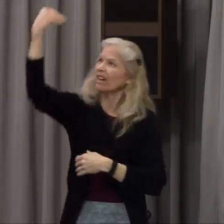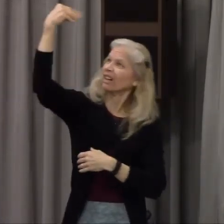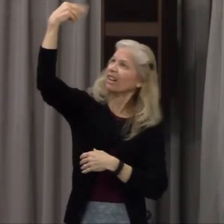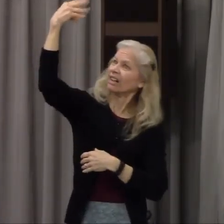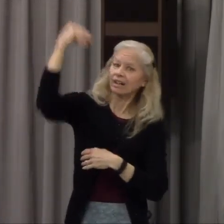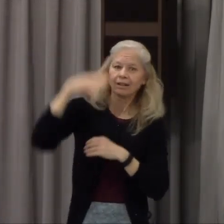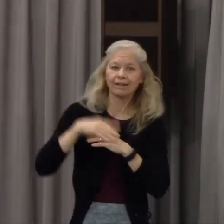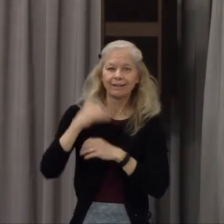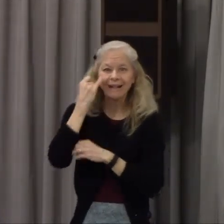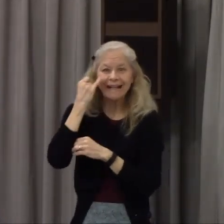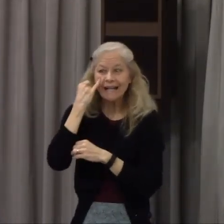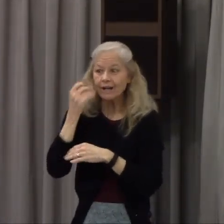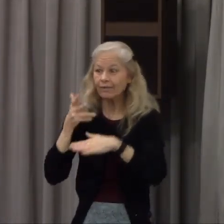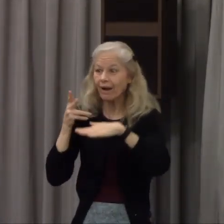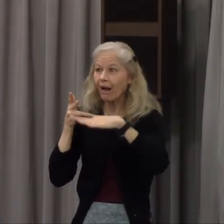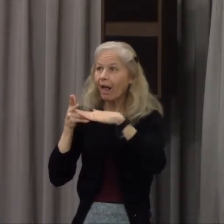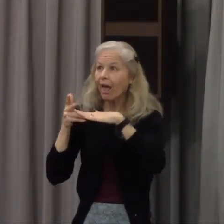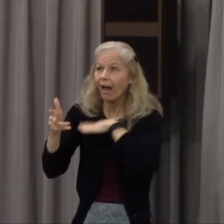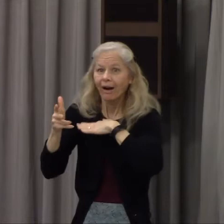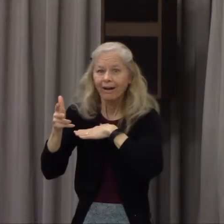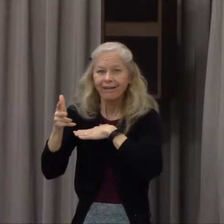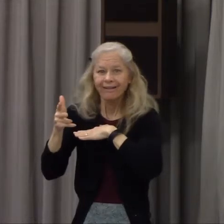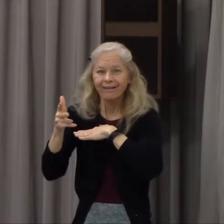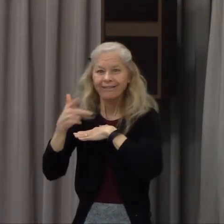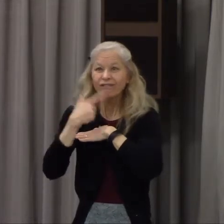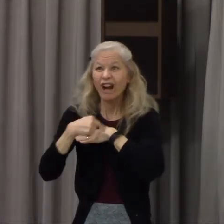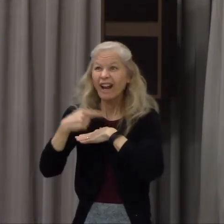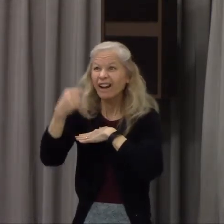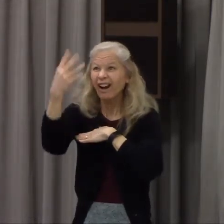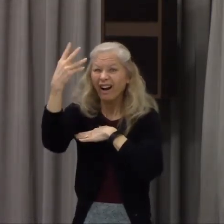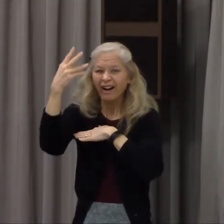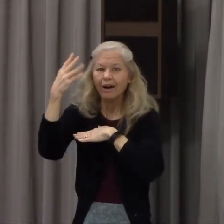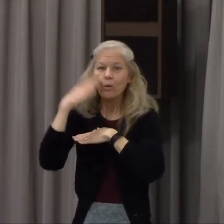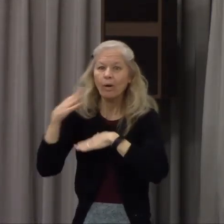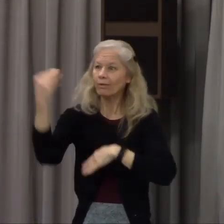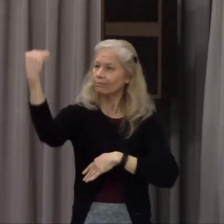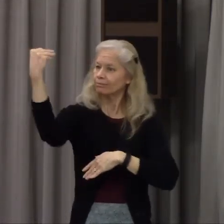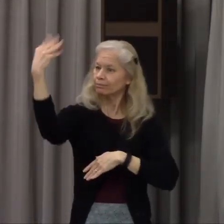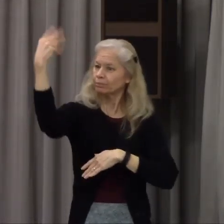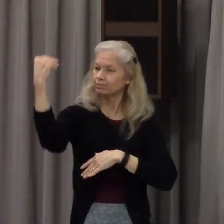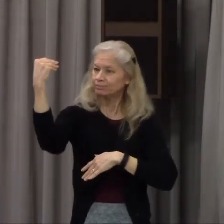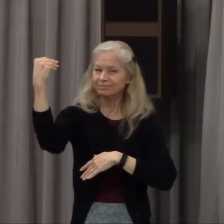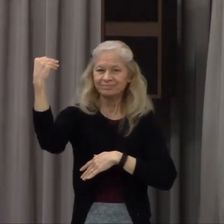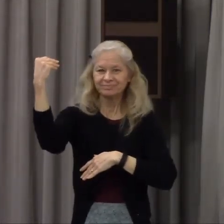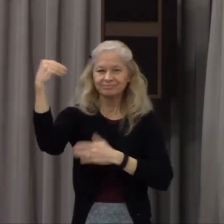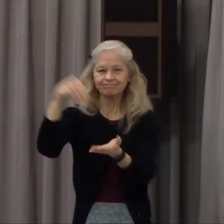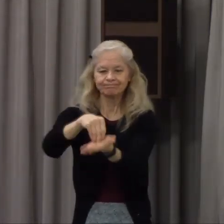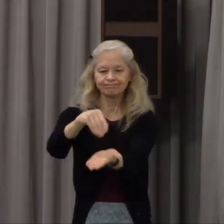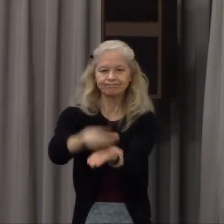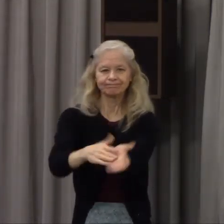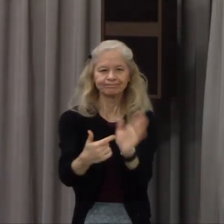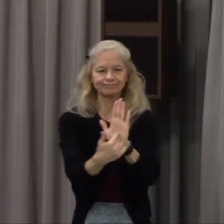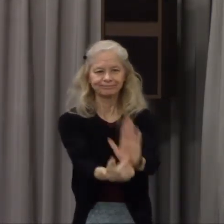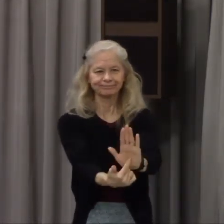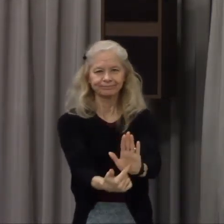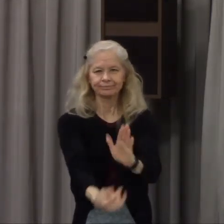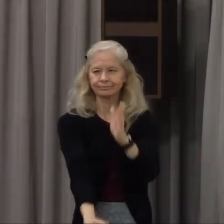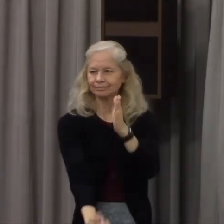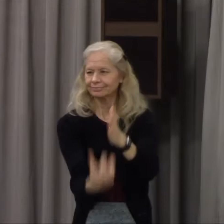that we can be accountable for a record that's been kept, right? If we've been braking too much and speeding up too much, forget